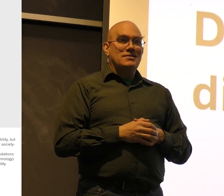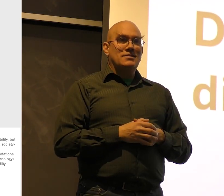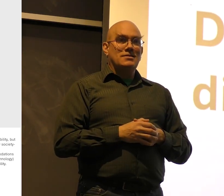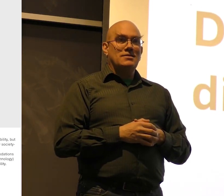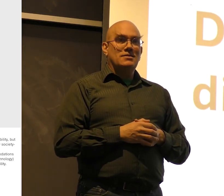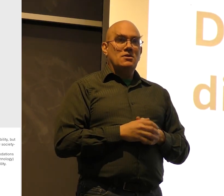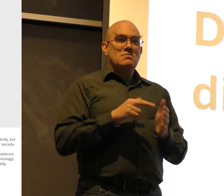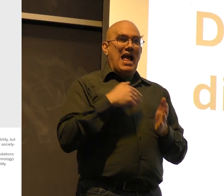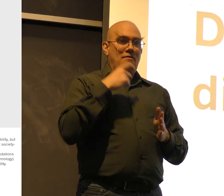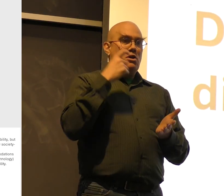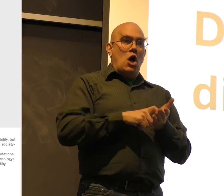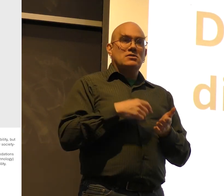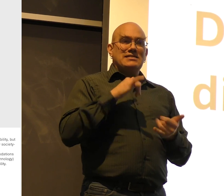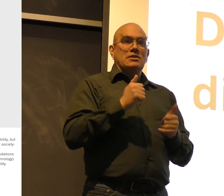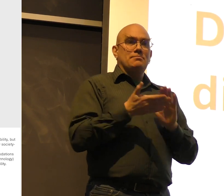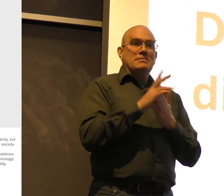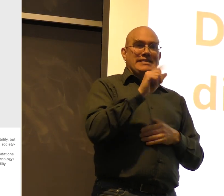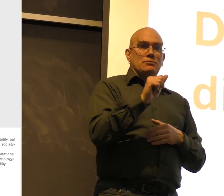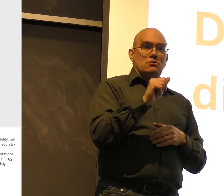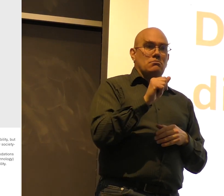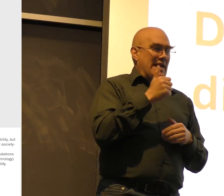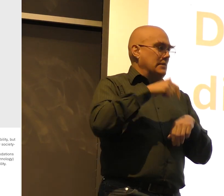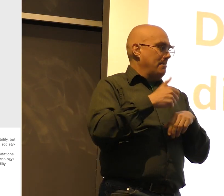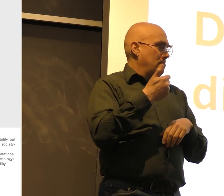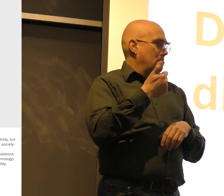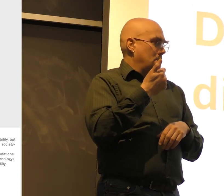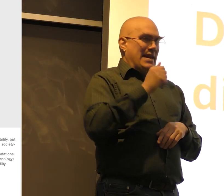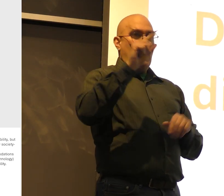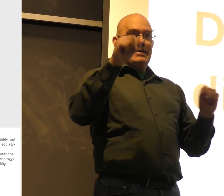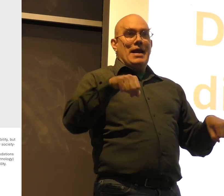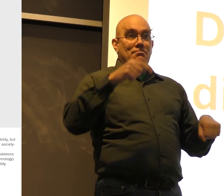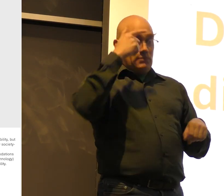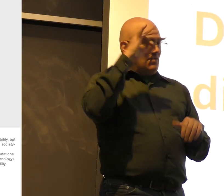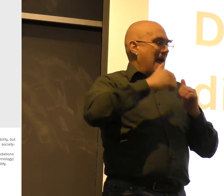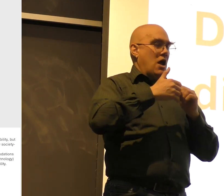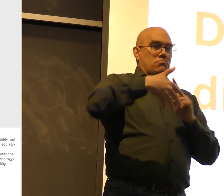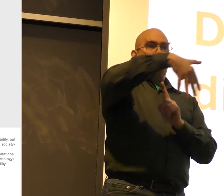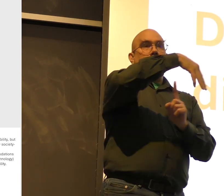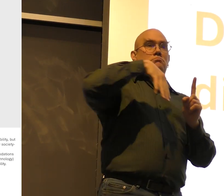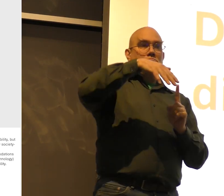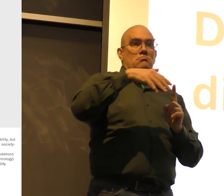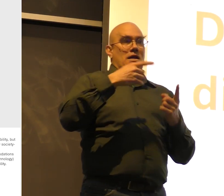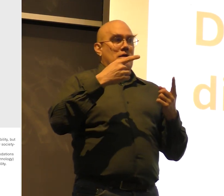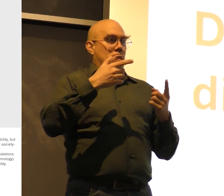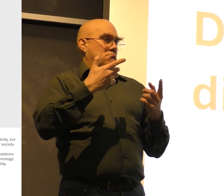doesn't hold at 1% still. I still have to recognize that at times I become disabled because anyone can become disabled because of the